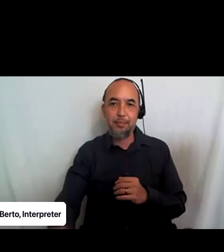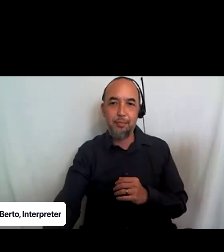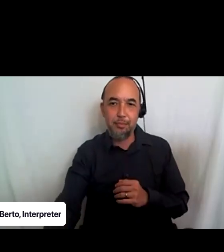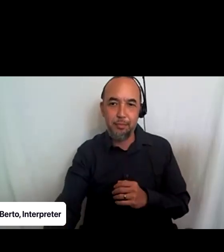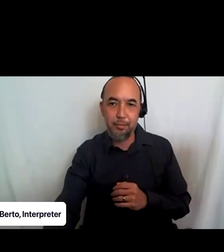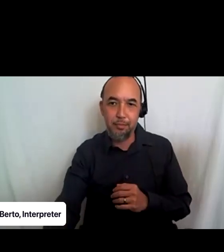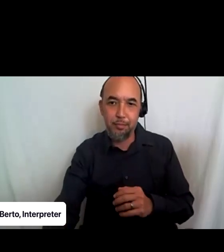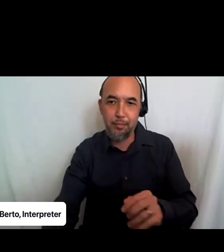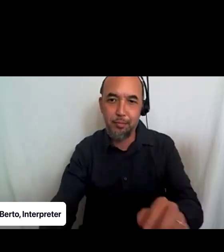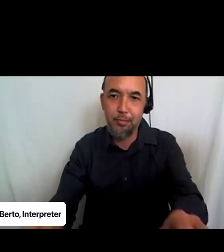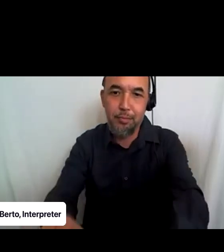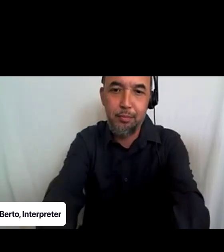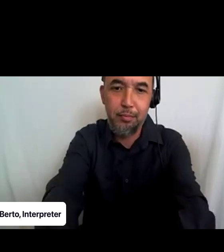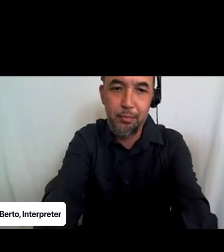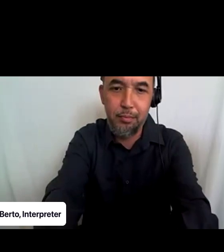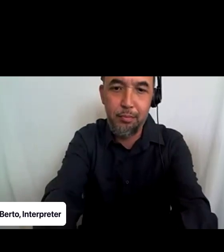you're looking for.